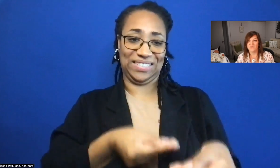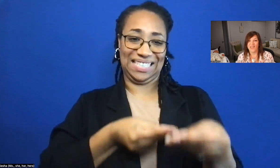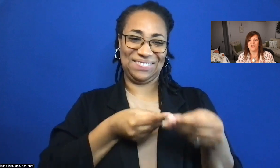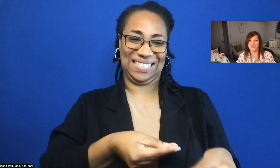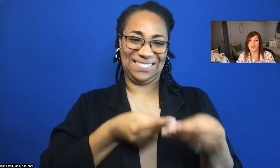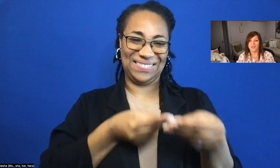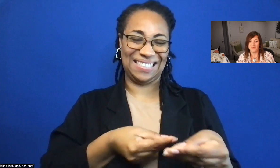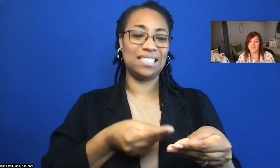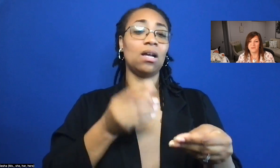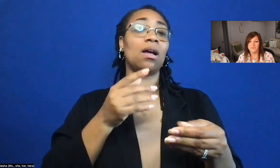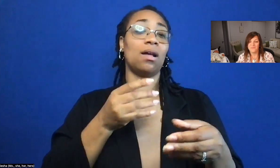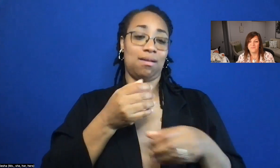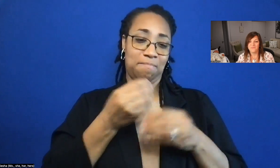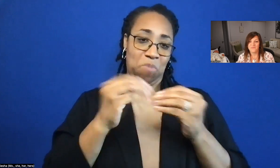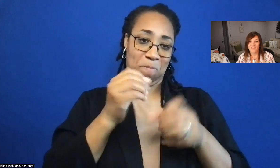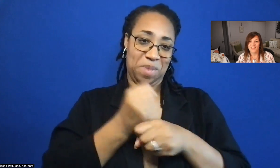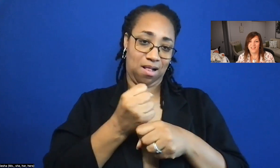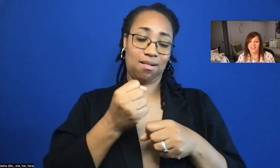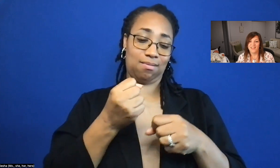best way to make milk.